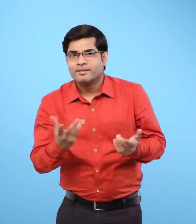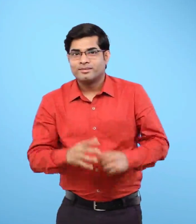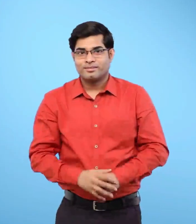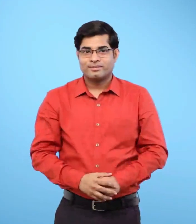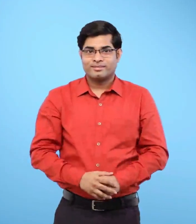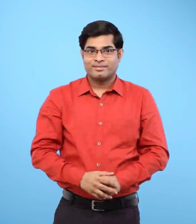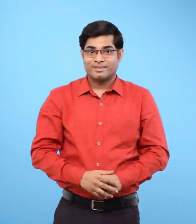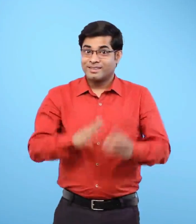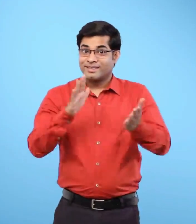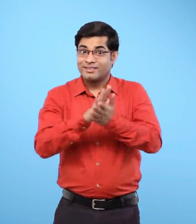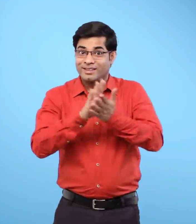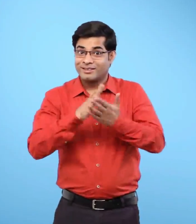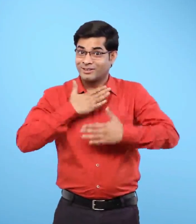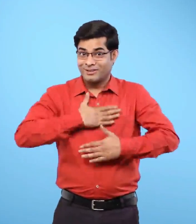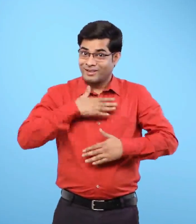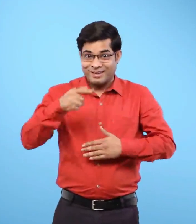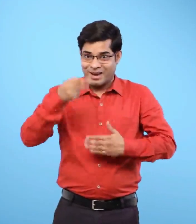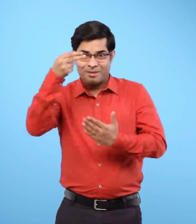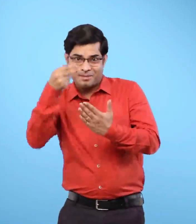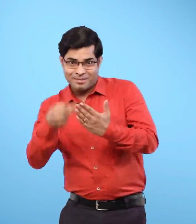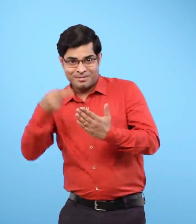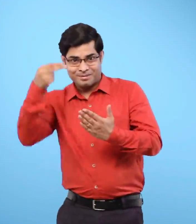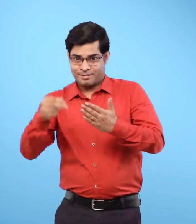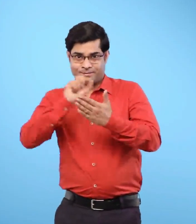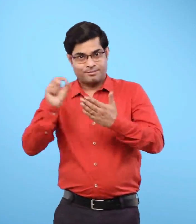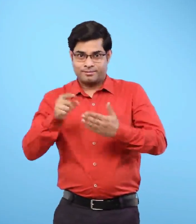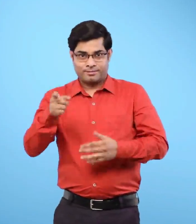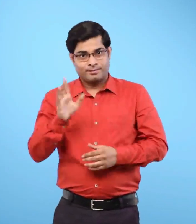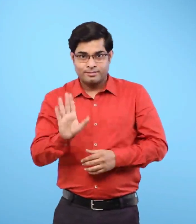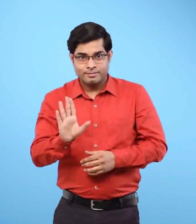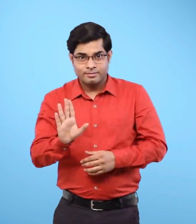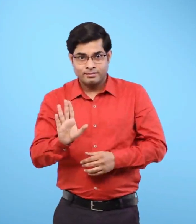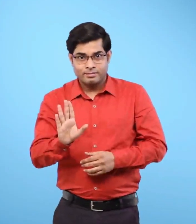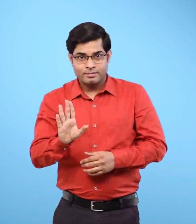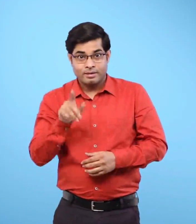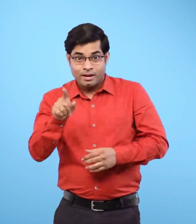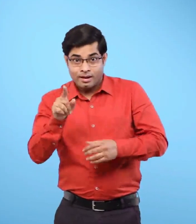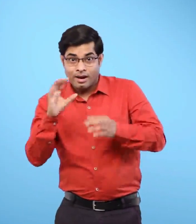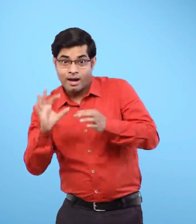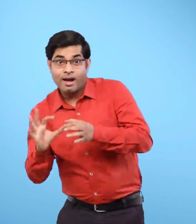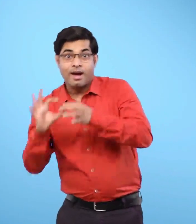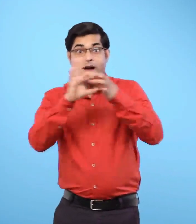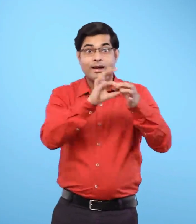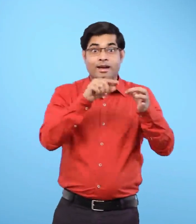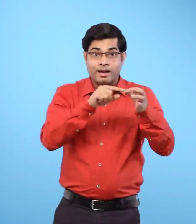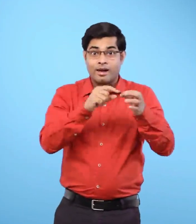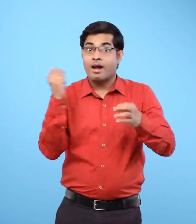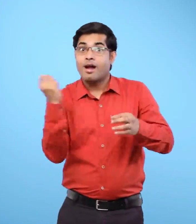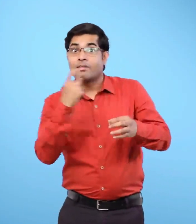You have to write Name of the Festival in 5 rows of column 1 and Month in which it